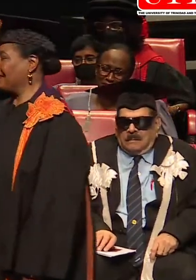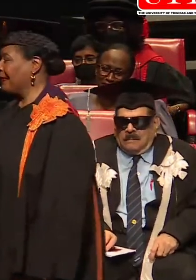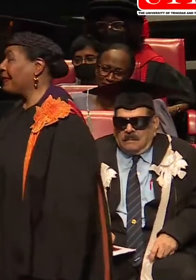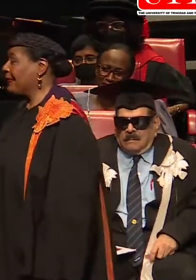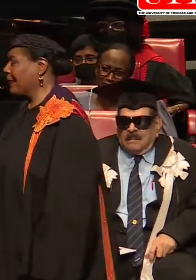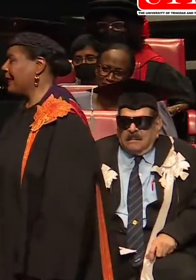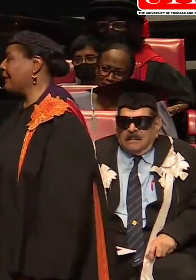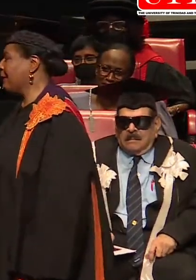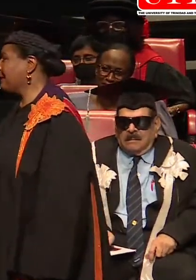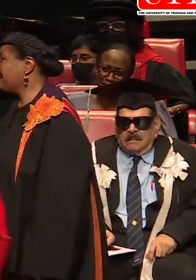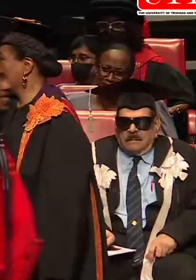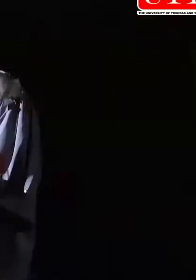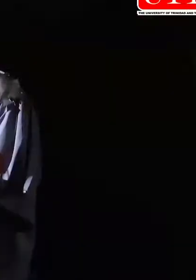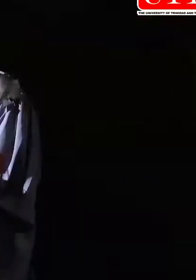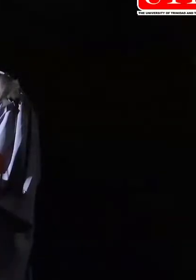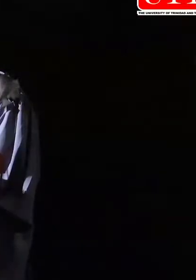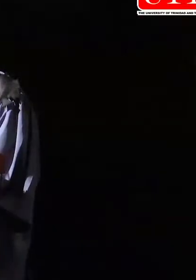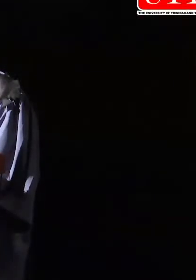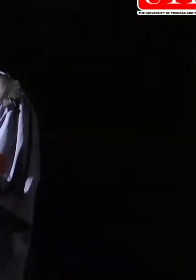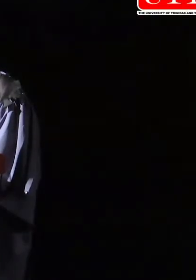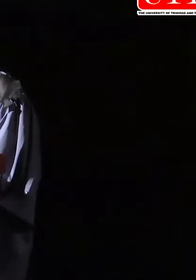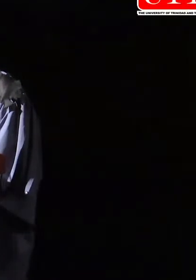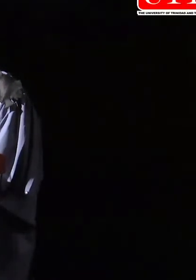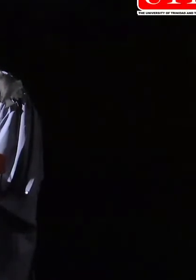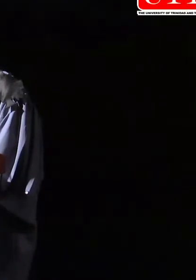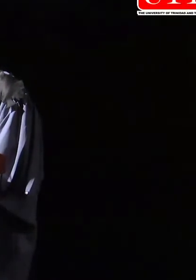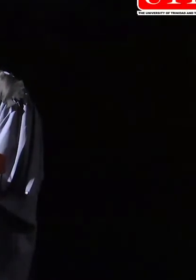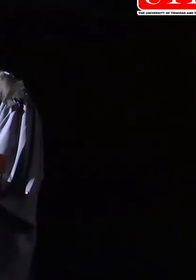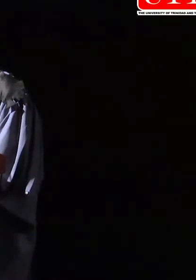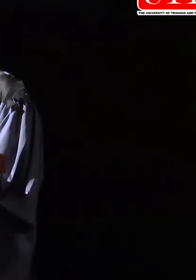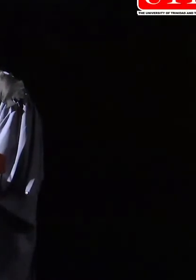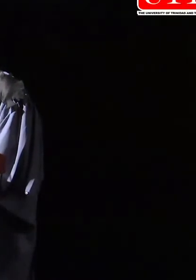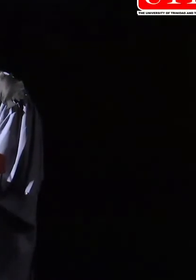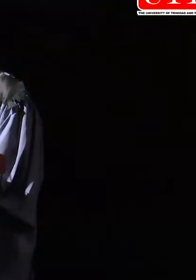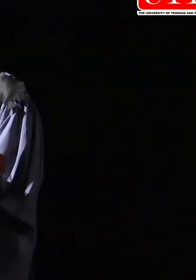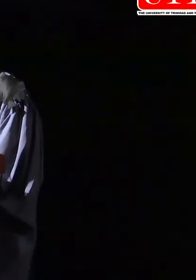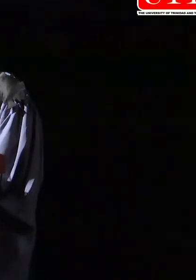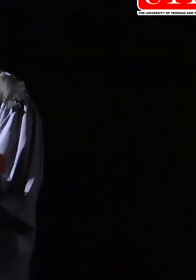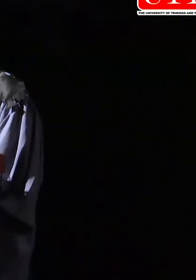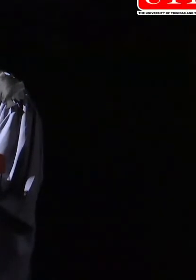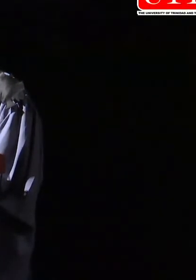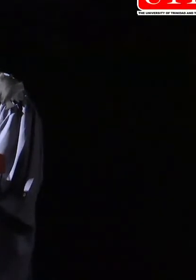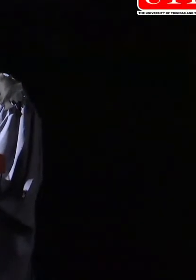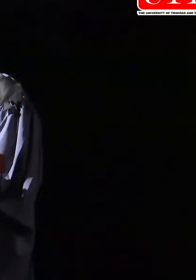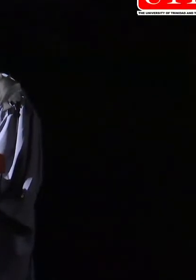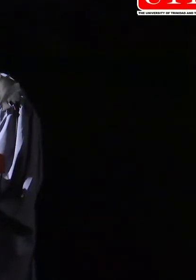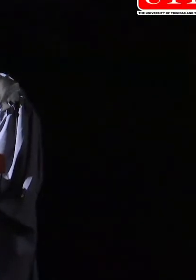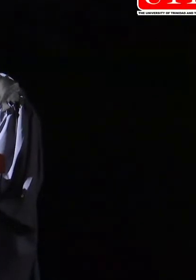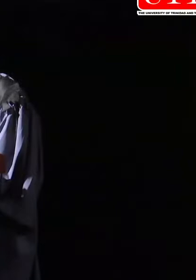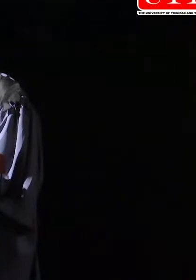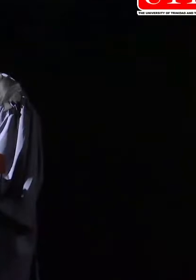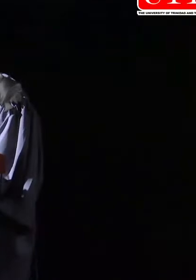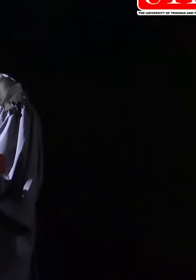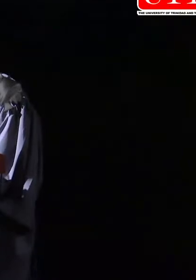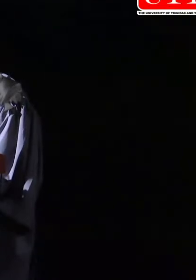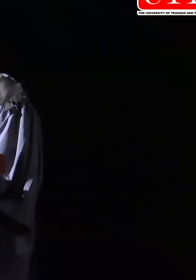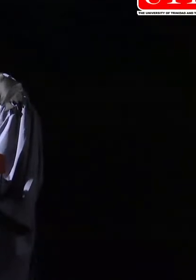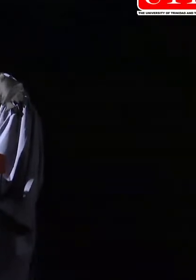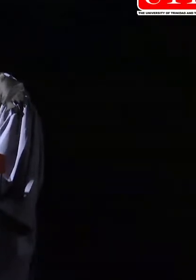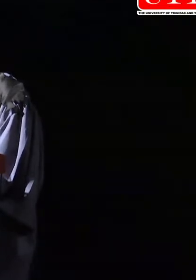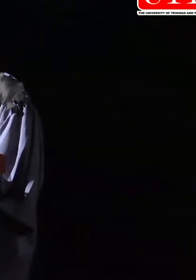Master of Science in Innovative Design and Entrepreneurship, David R. K. Sharma.